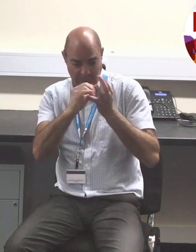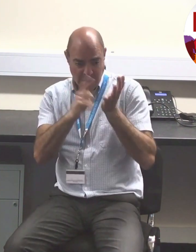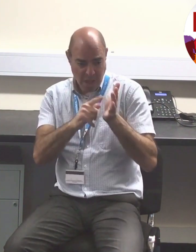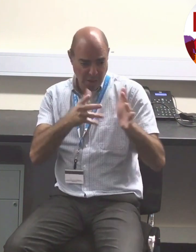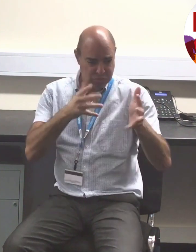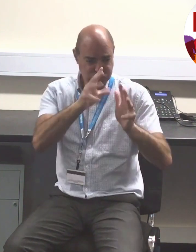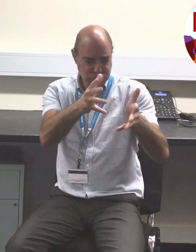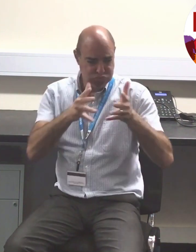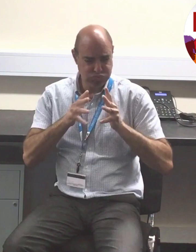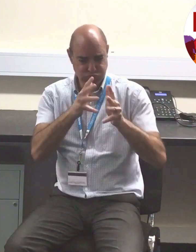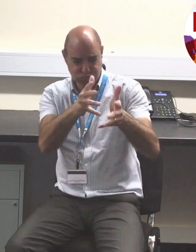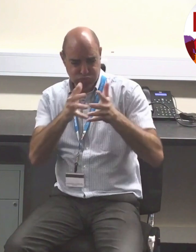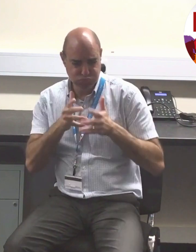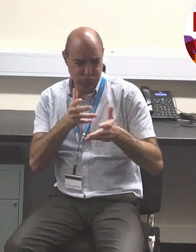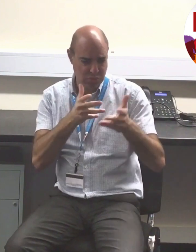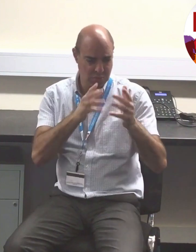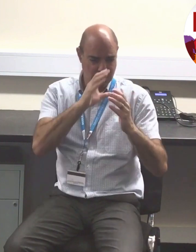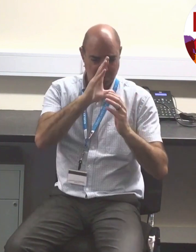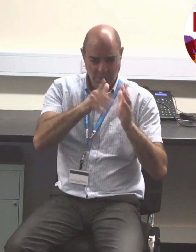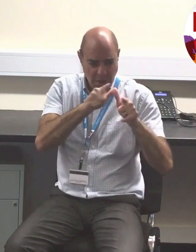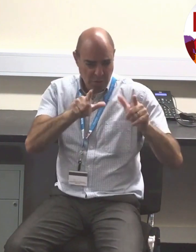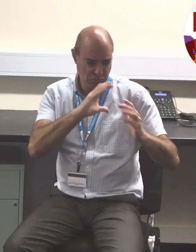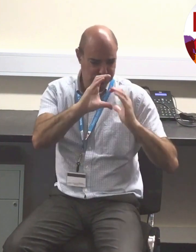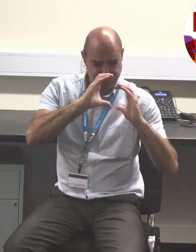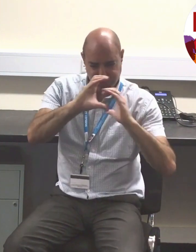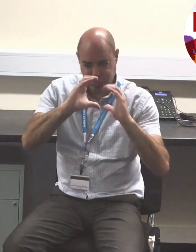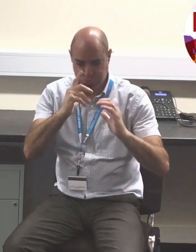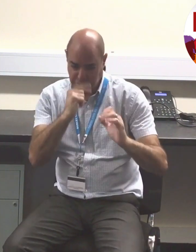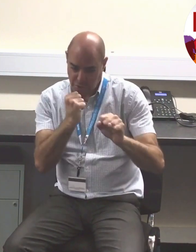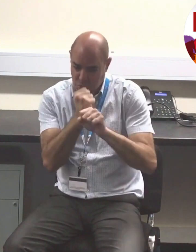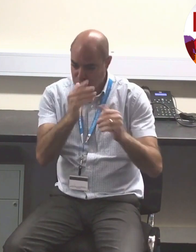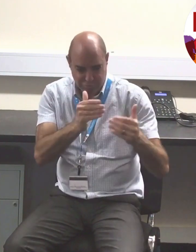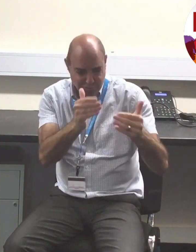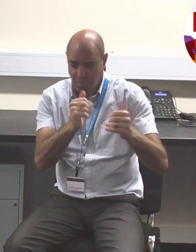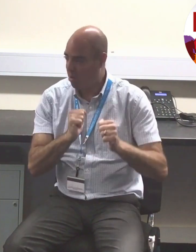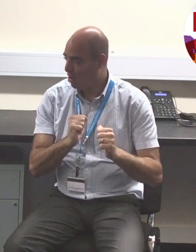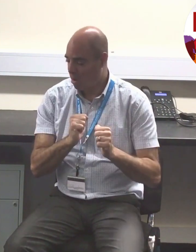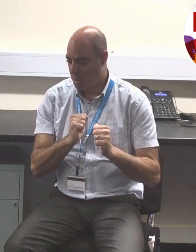Well, they can use British Sign Language, signed communication to make,